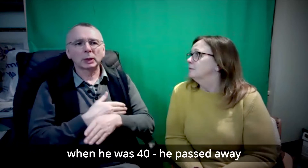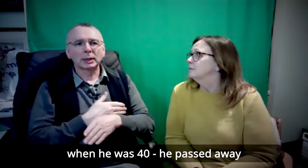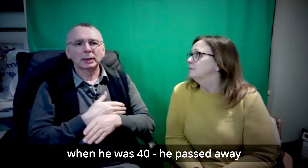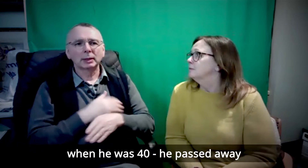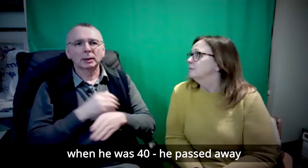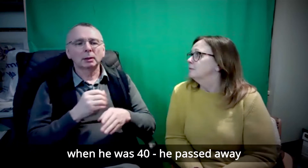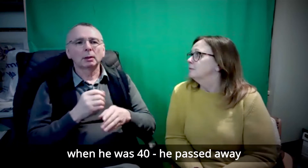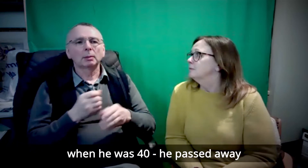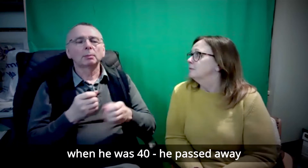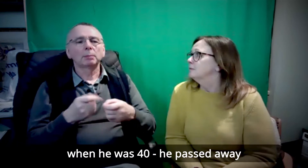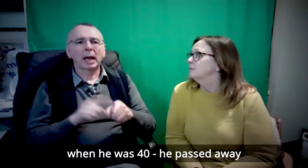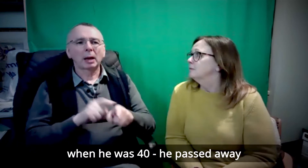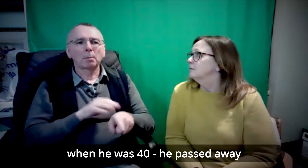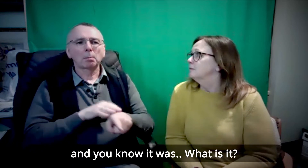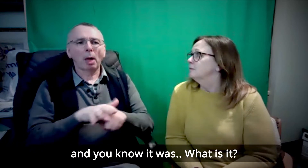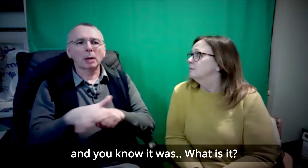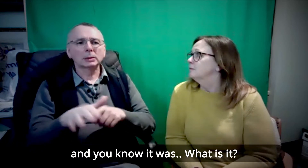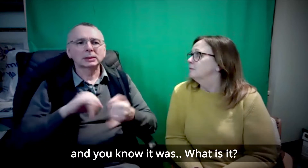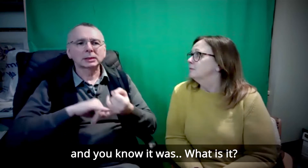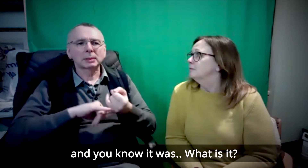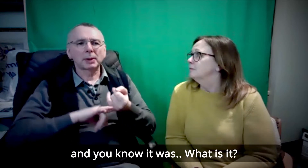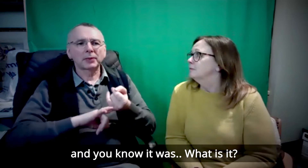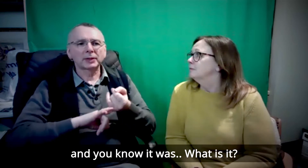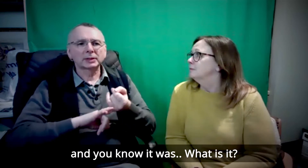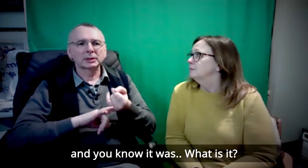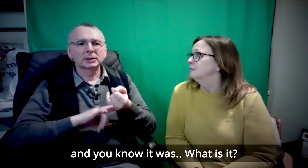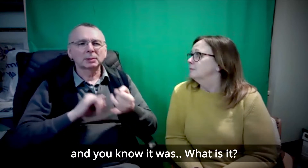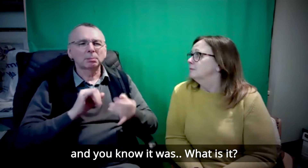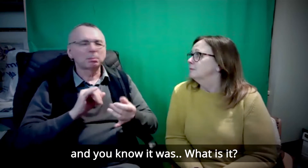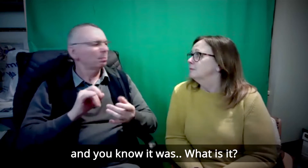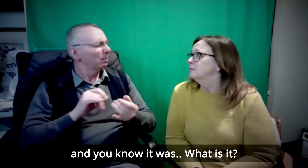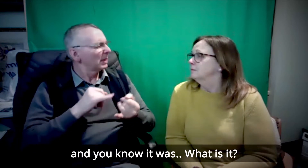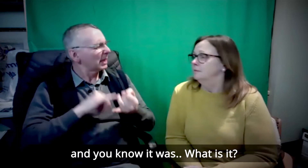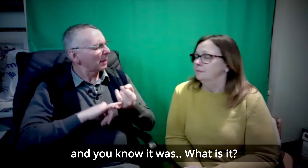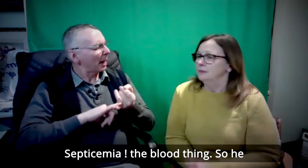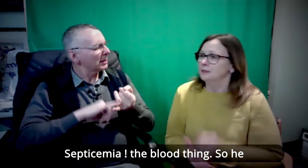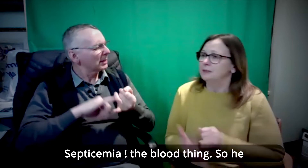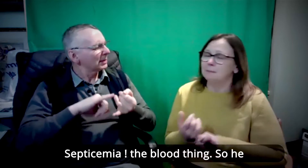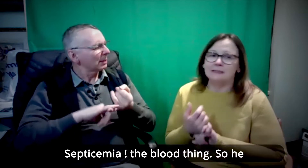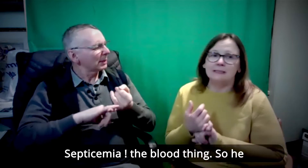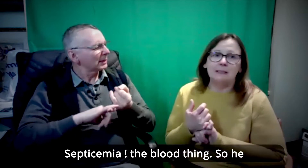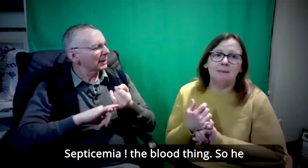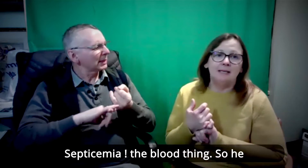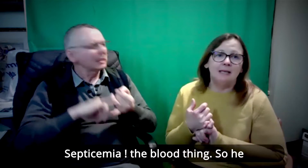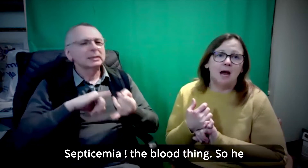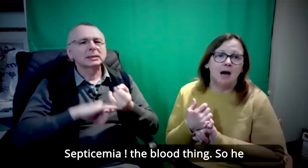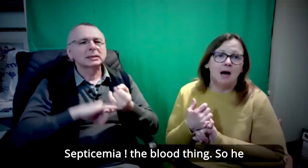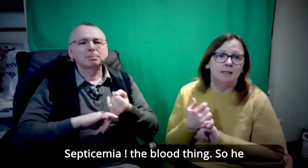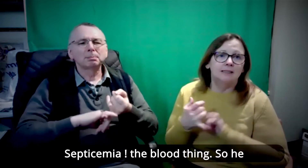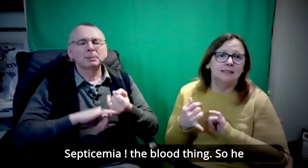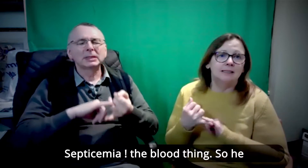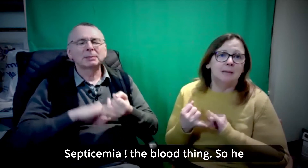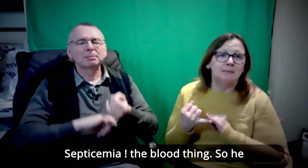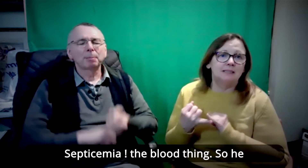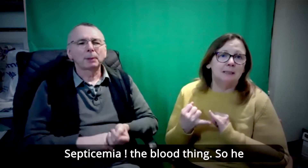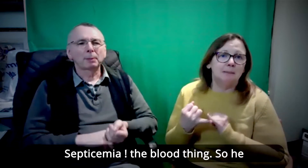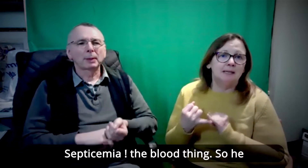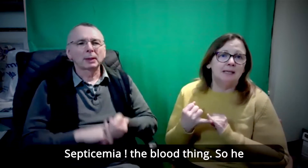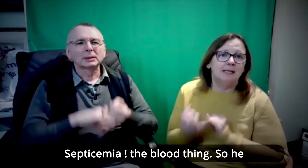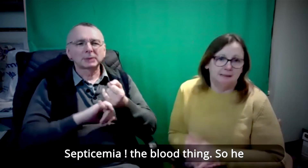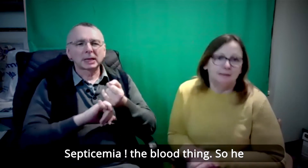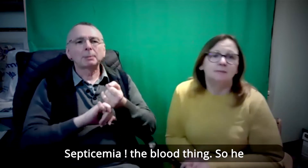when he was 40, he passed away. And you know, it was what is it, septicemia, the blood thing, septicemia. Yeah, that's